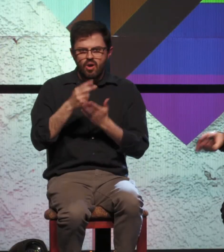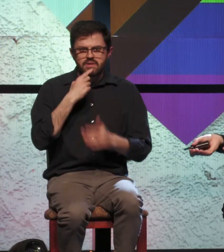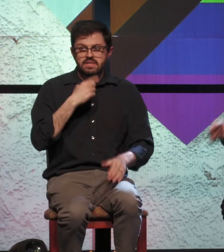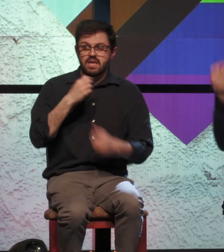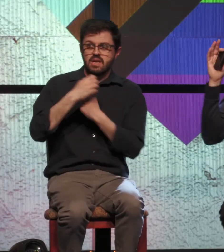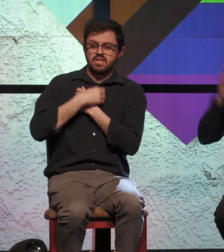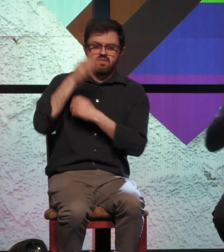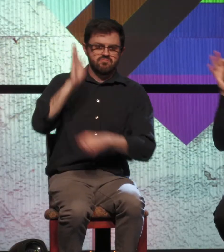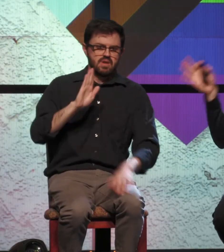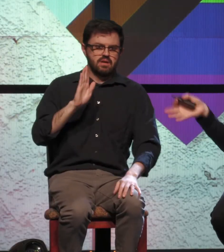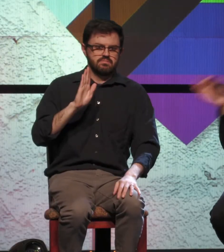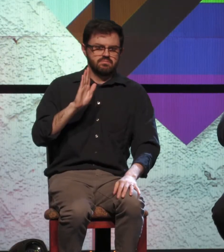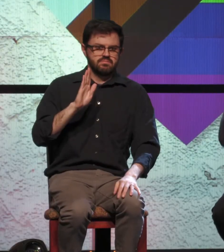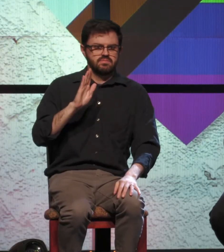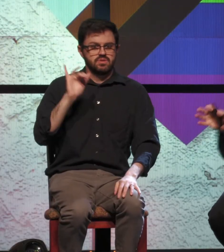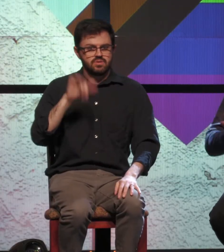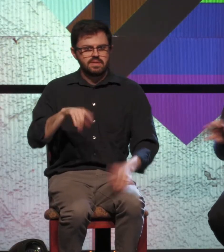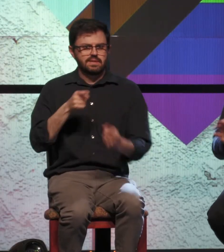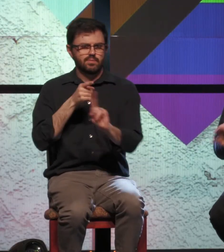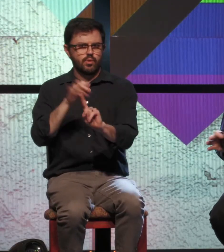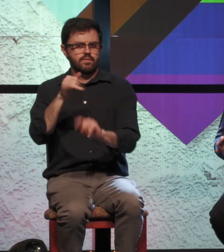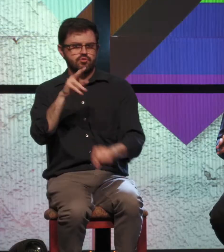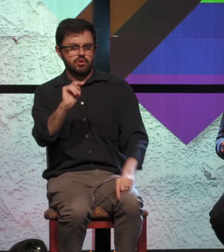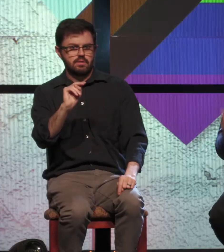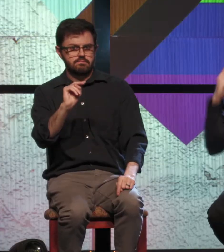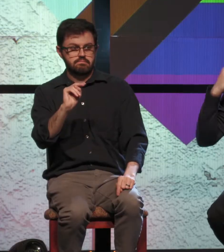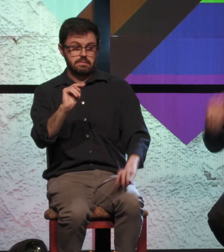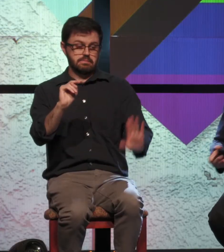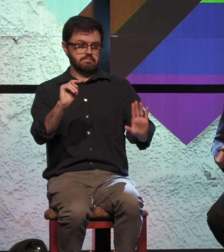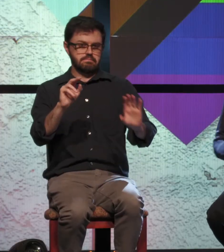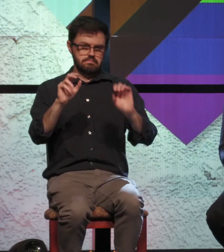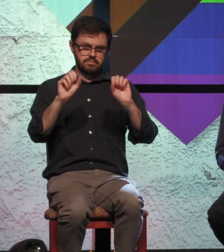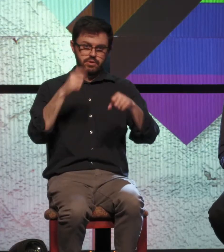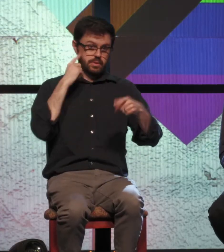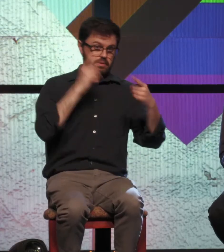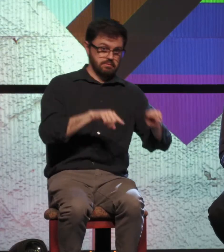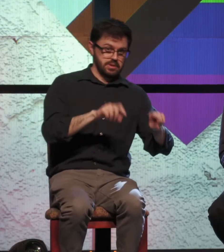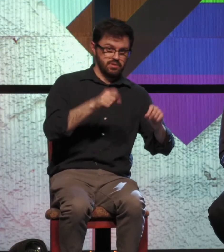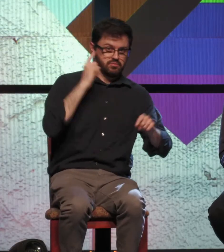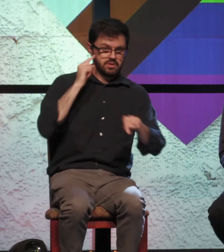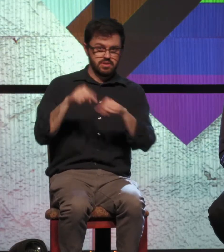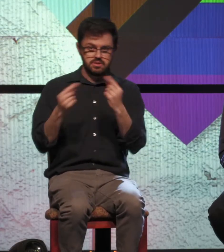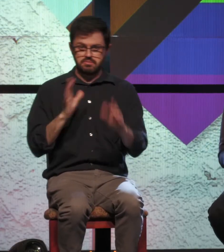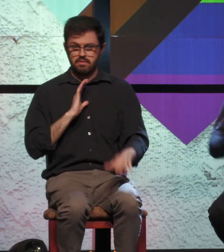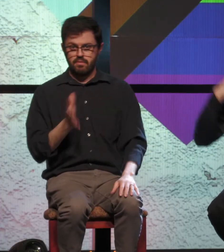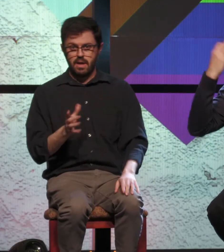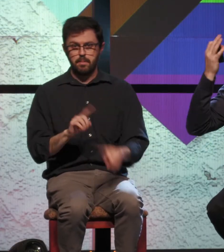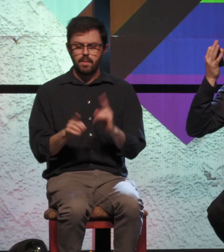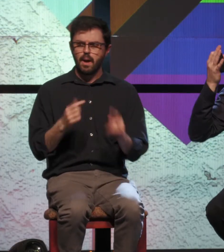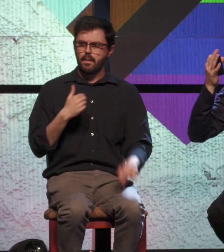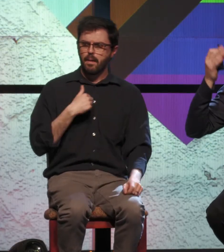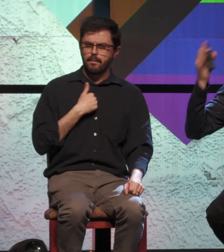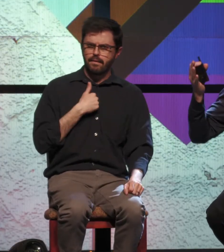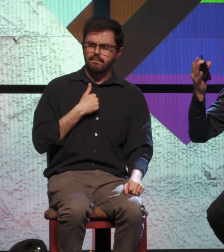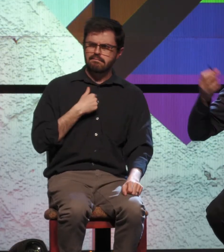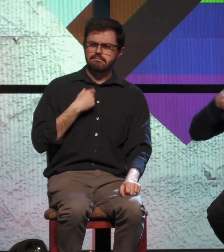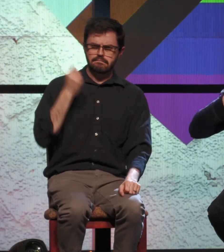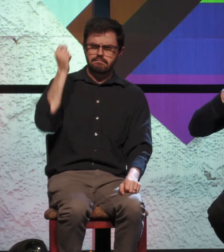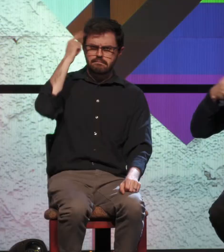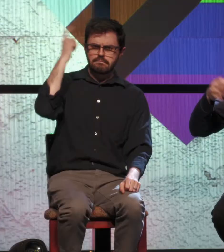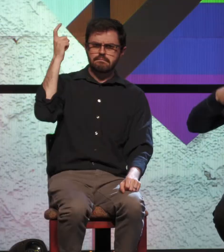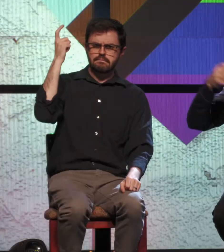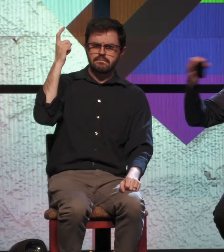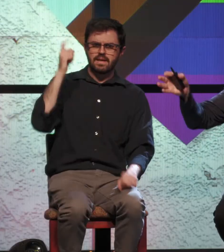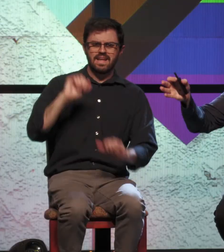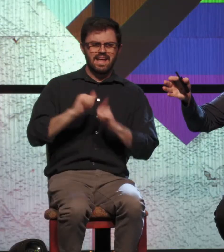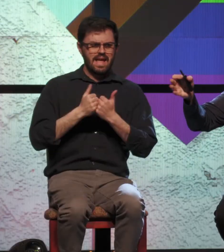what 1 John. Now, we can choose to believe that or not believe that, but that makes sense to me. How can I say I love something I can't see when I